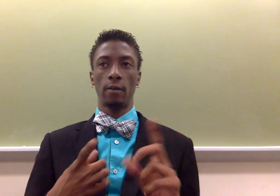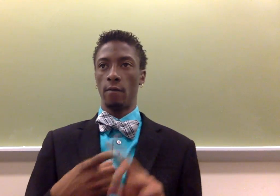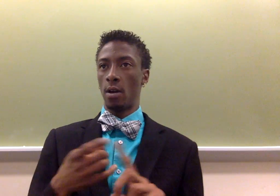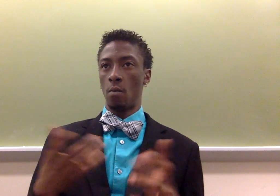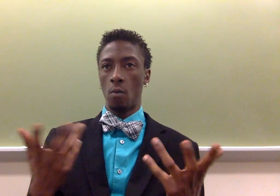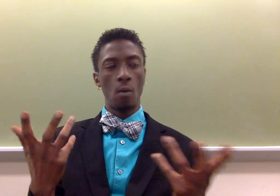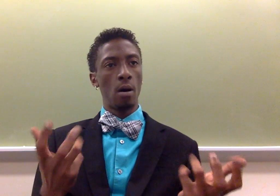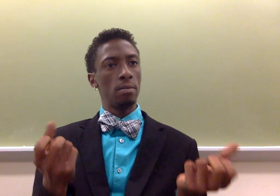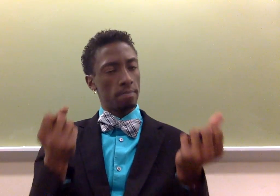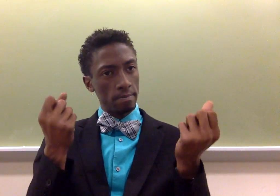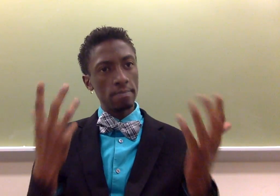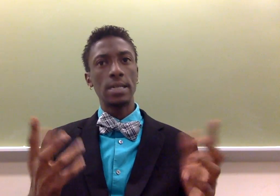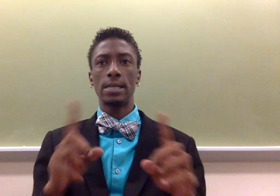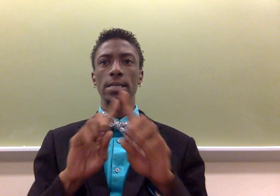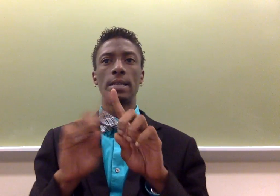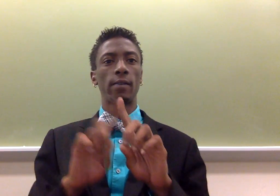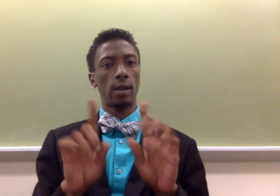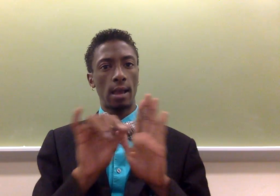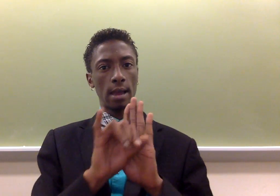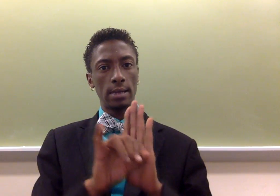number of different identities that we have.